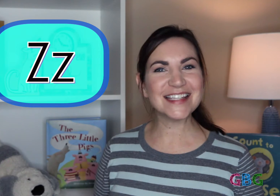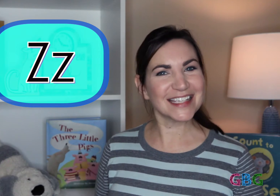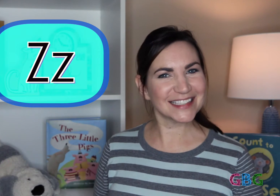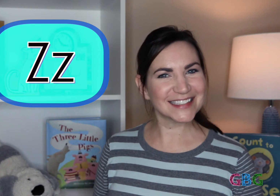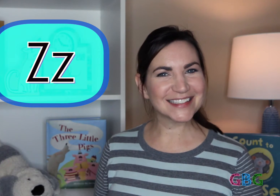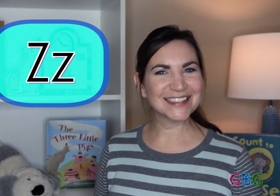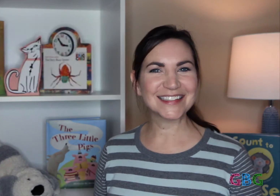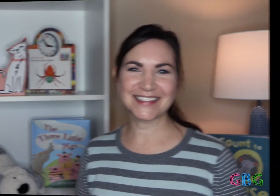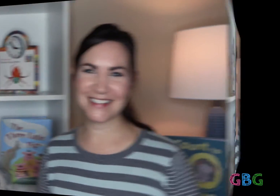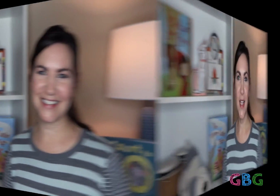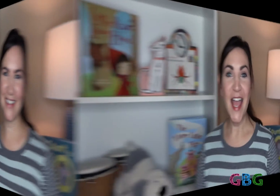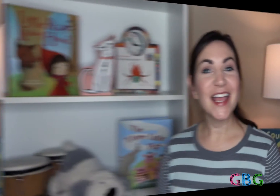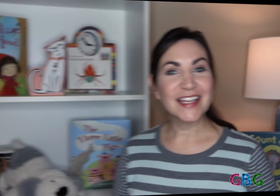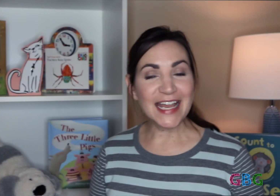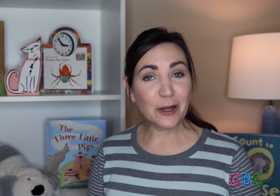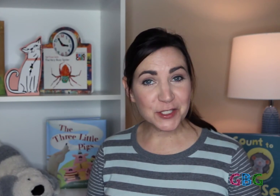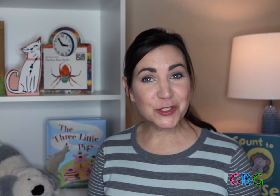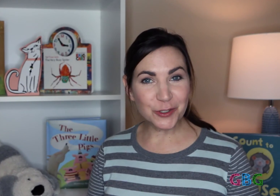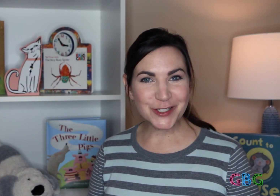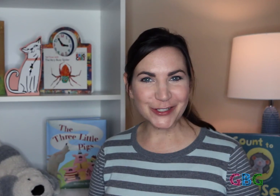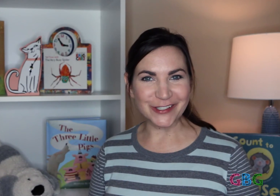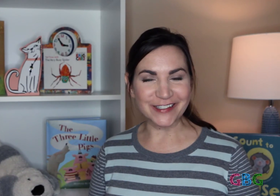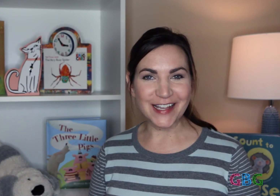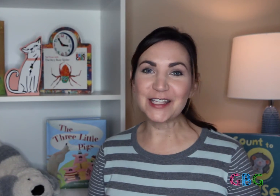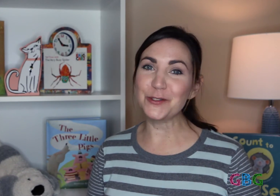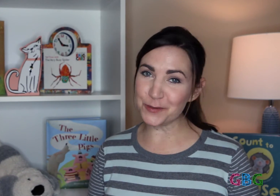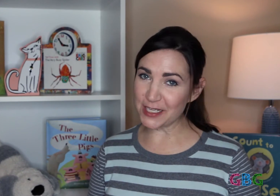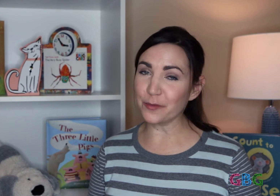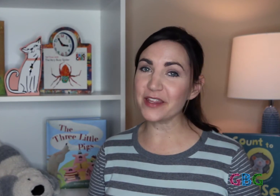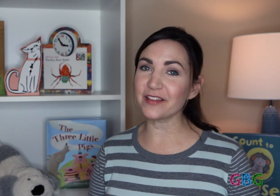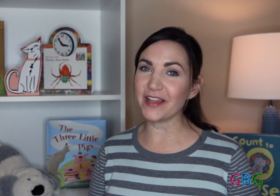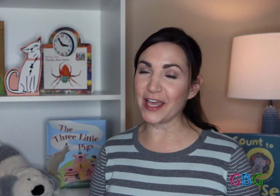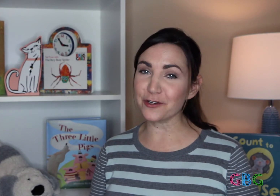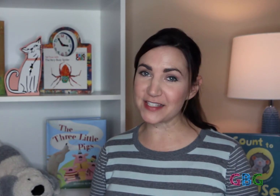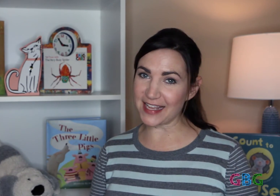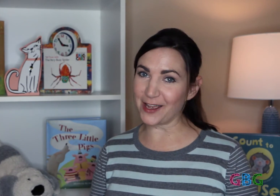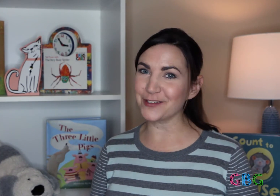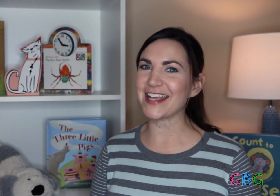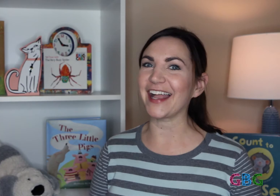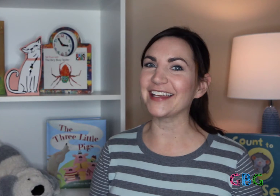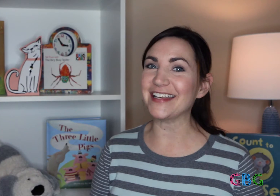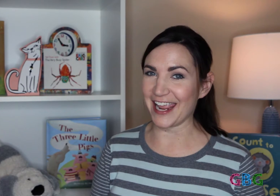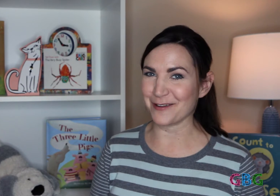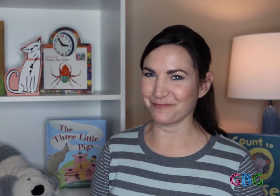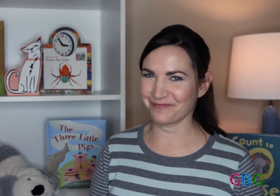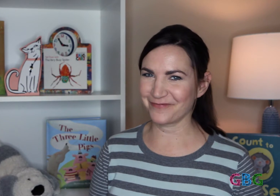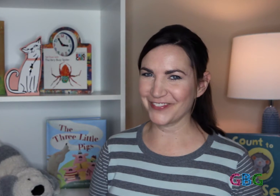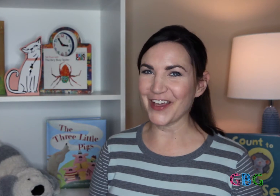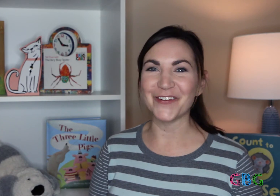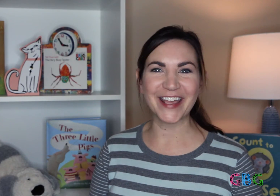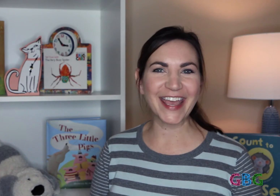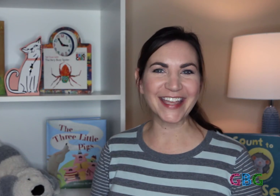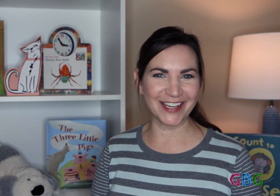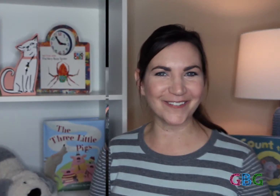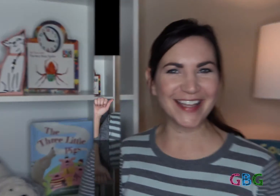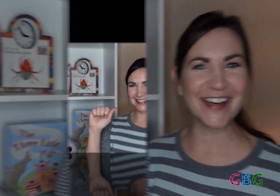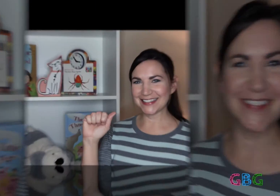Z. Now it's your turn. You tell me the letter, sound, and name. Okay, here we go.